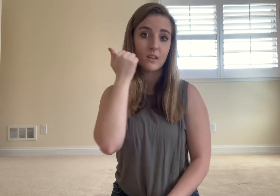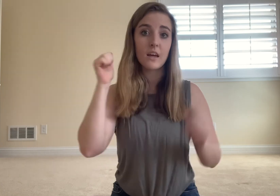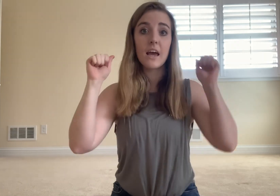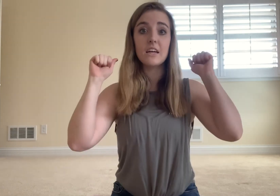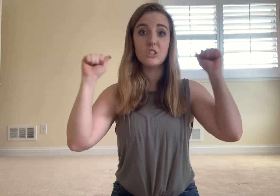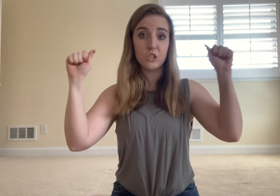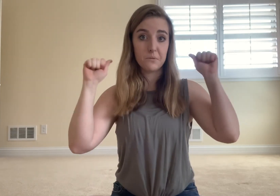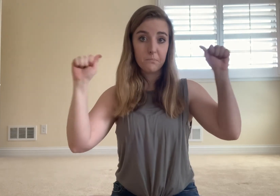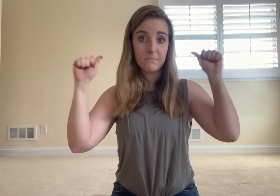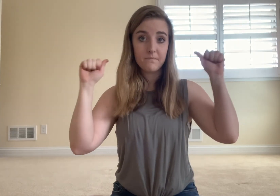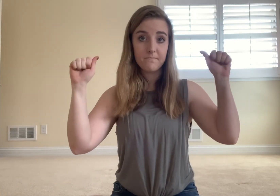gym,